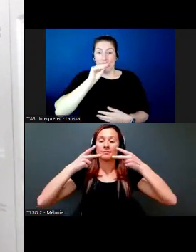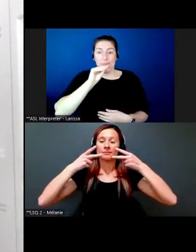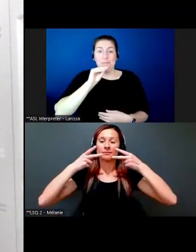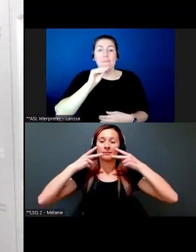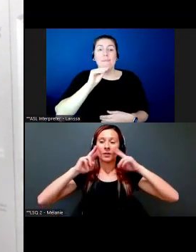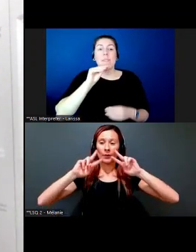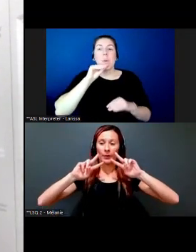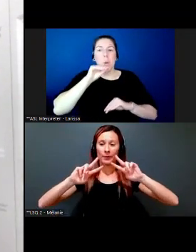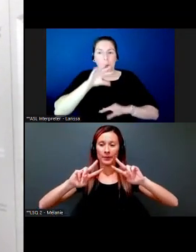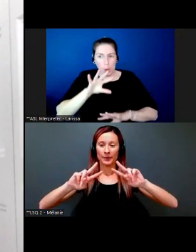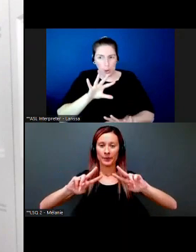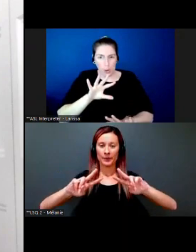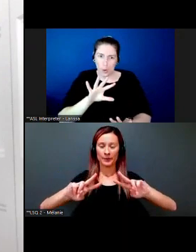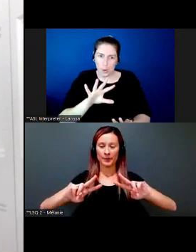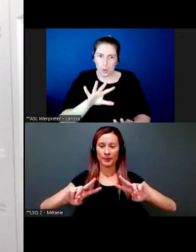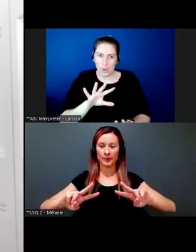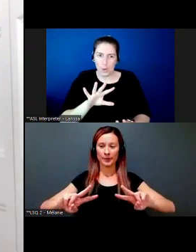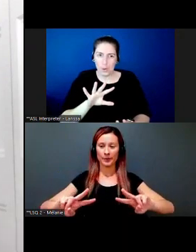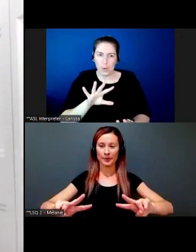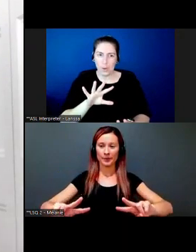Exhale and blow out those candles.